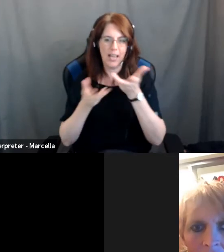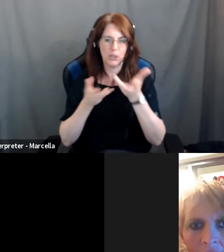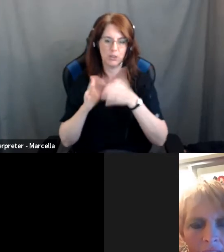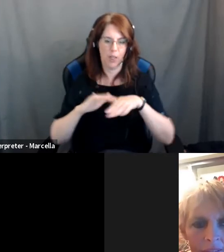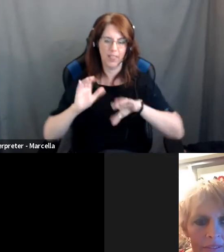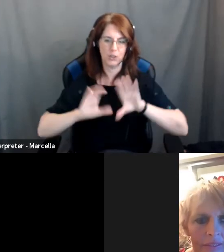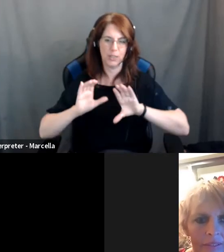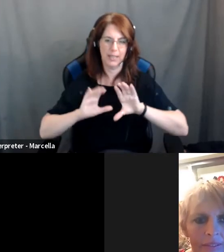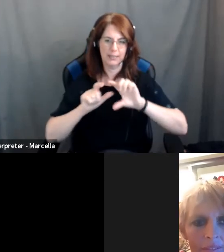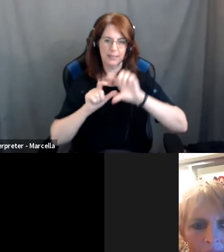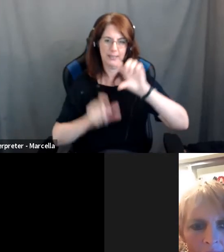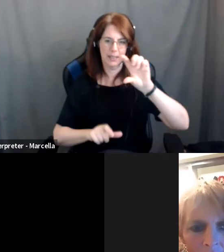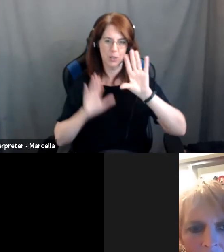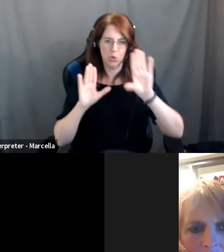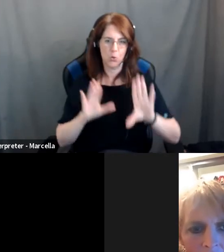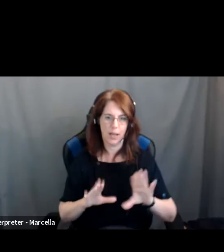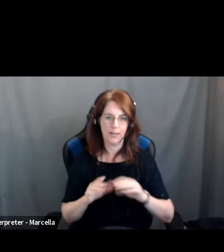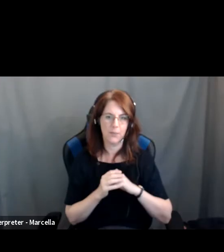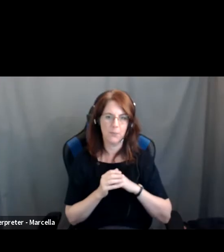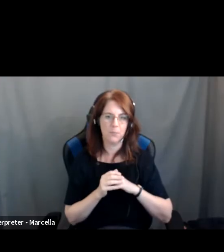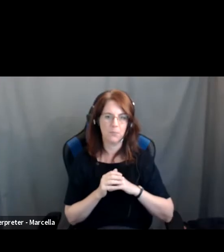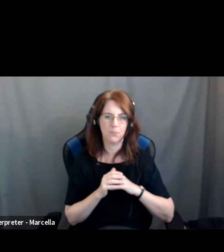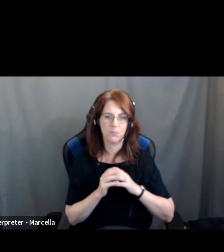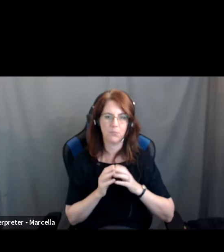chat, which is great. I don't know if we have any